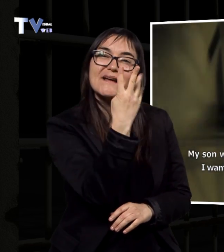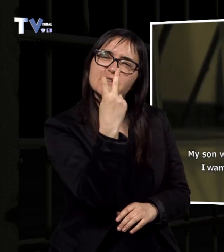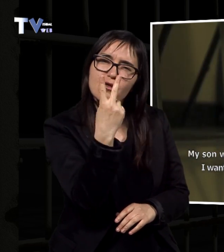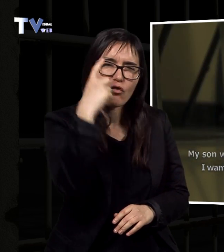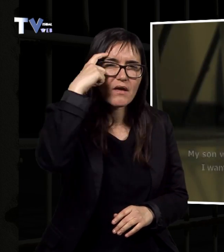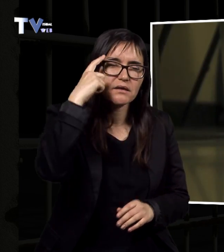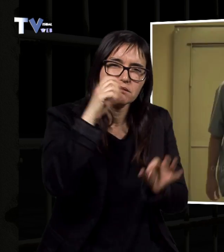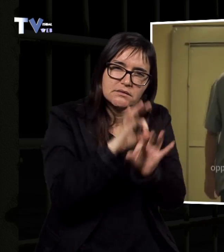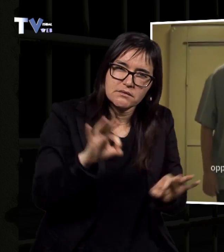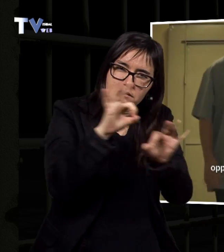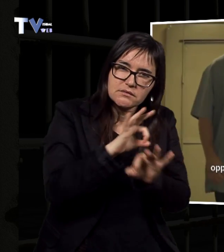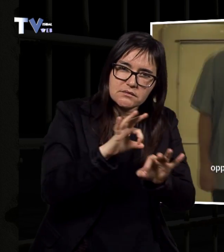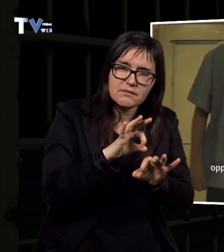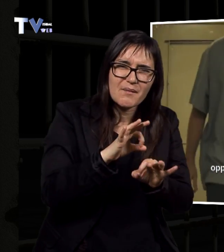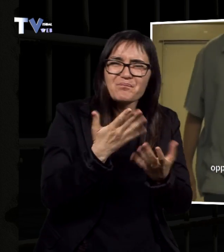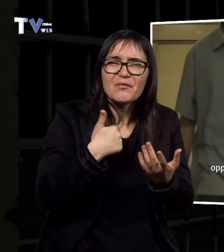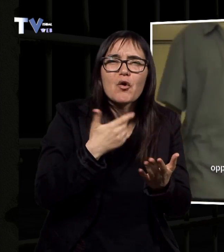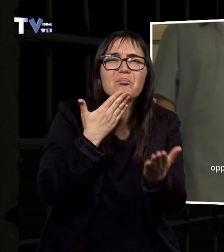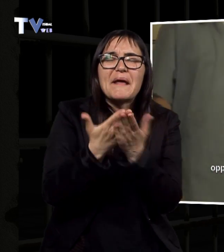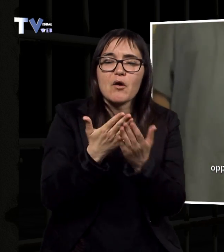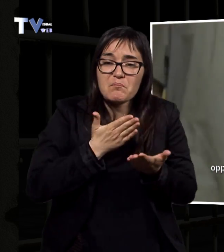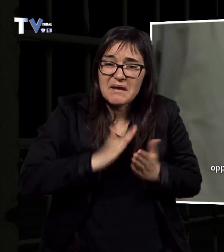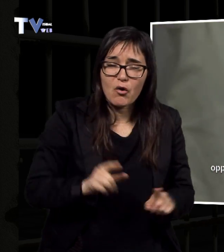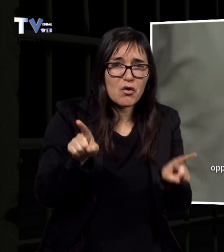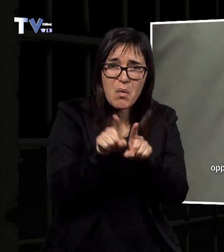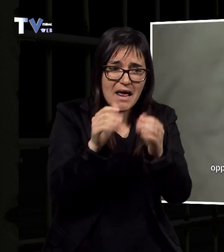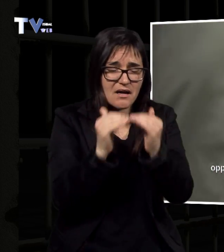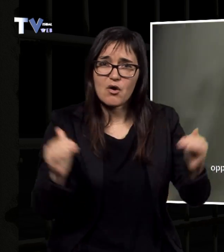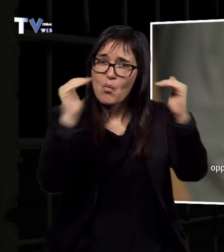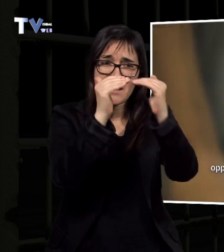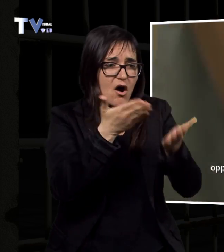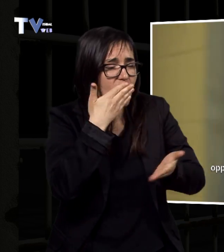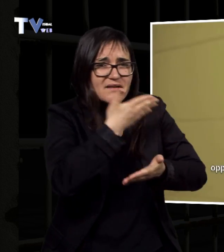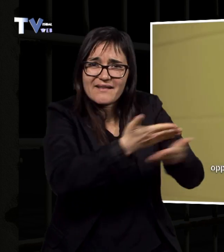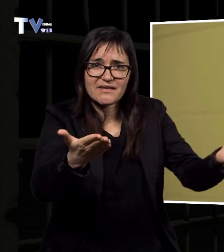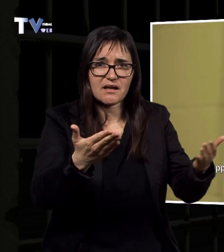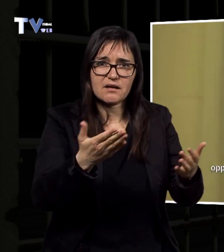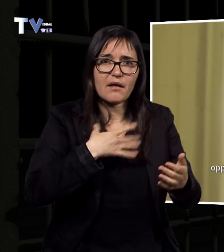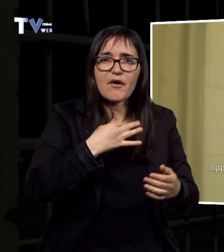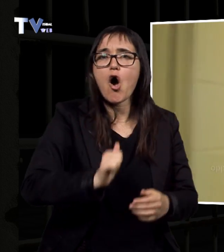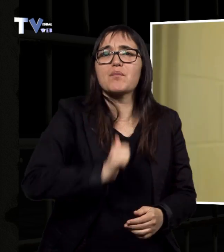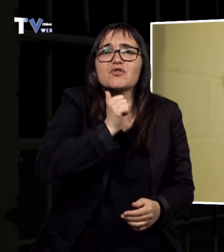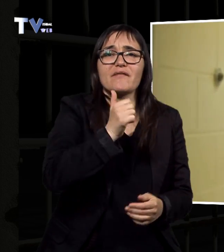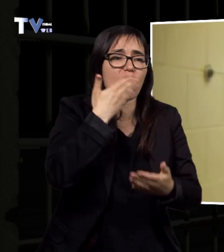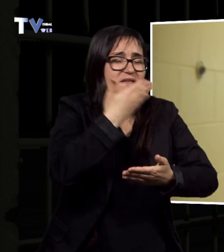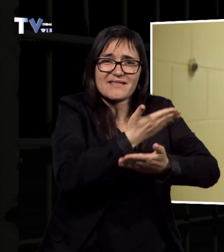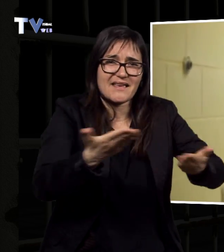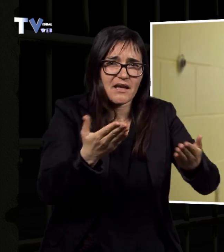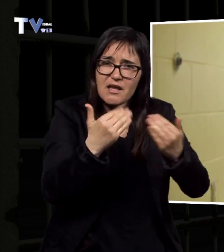I want my son treated just like anybody else. I want him to have the same opportunity as a hearing person does.